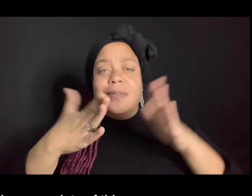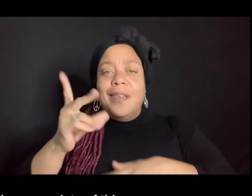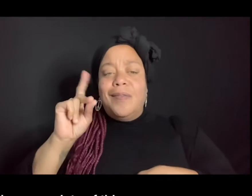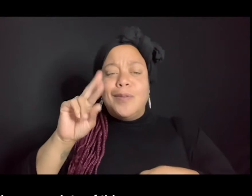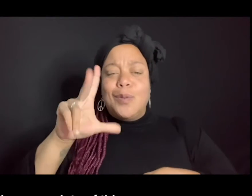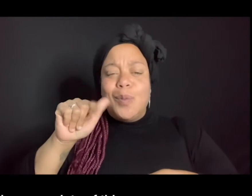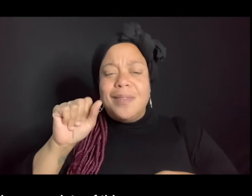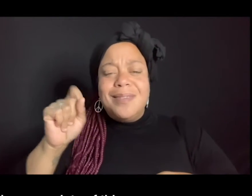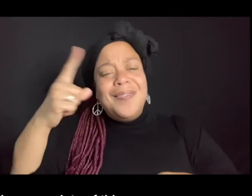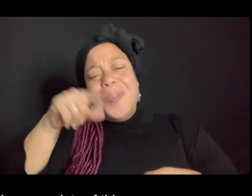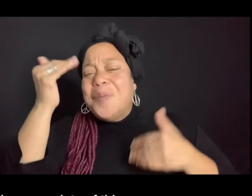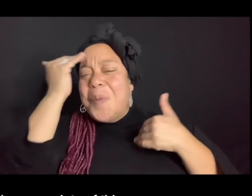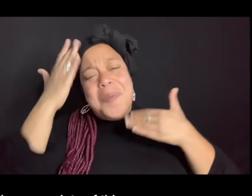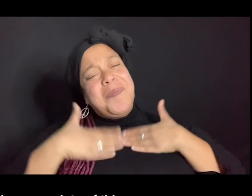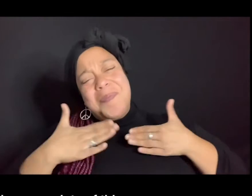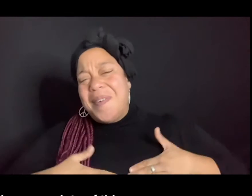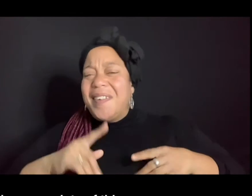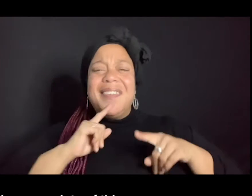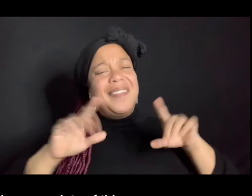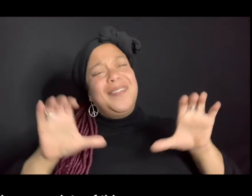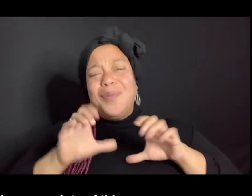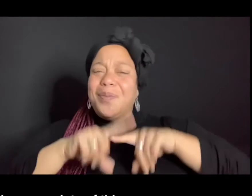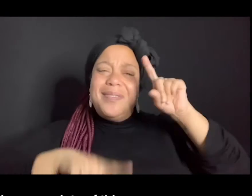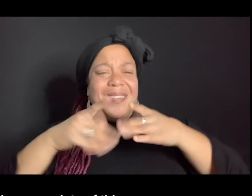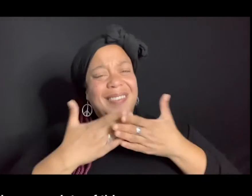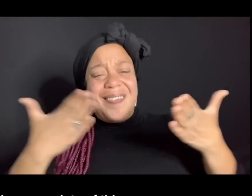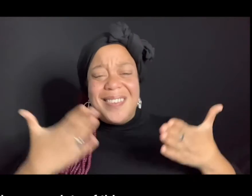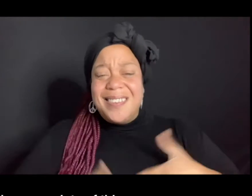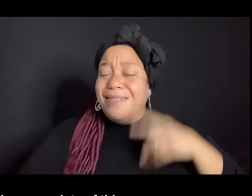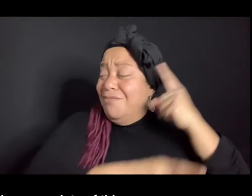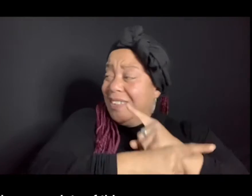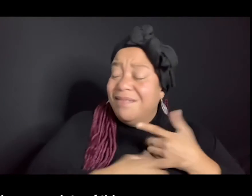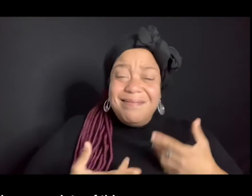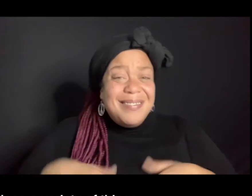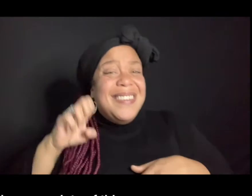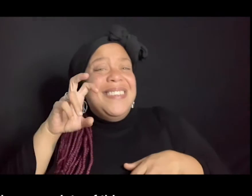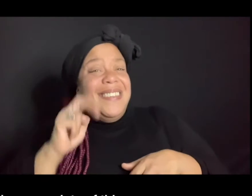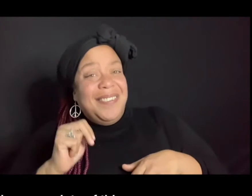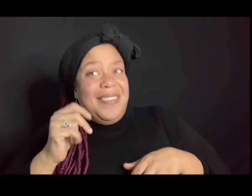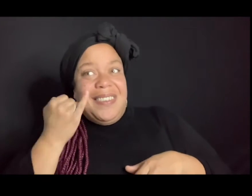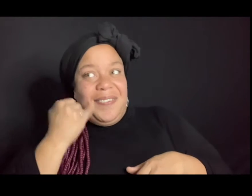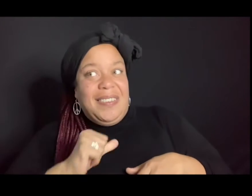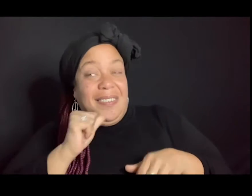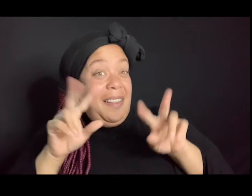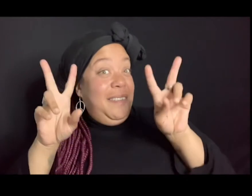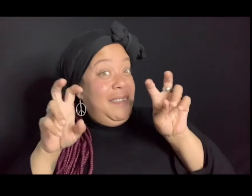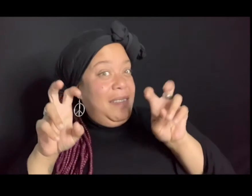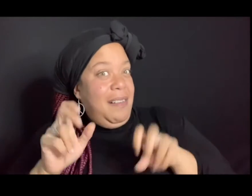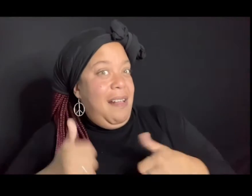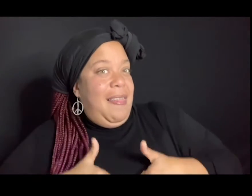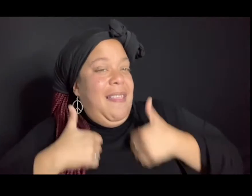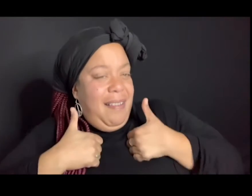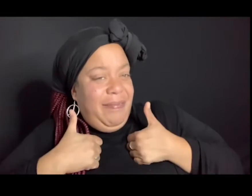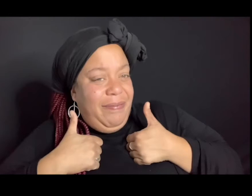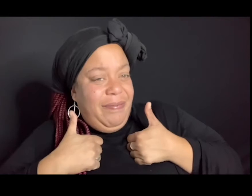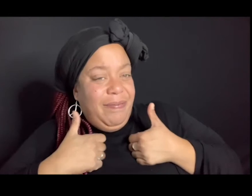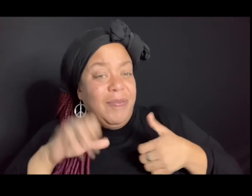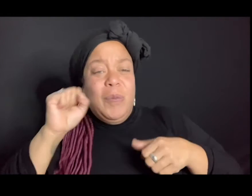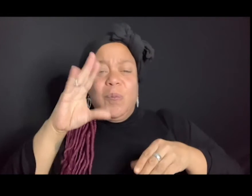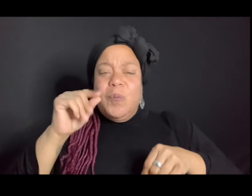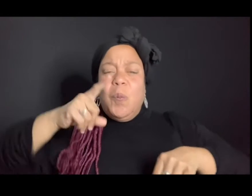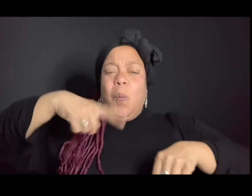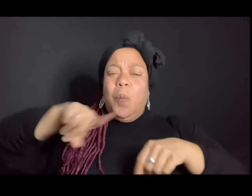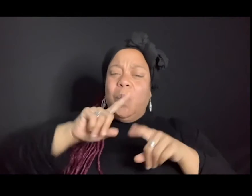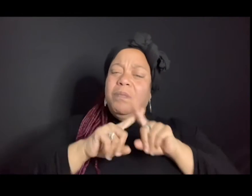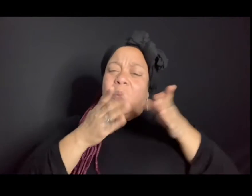that the body does a variety of things, even when it's not necessarily quote unquote alive. And so these are the ways that people